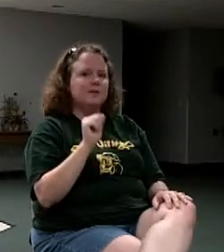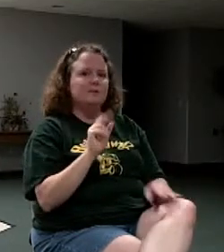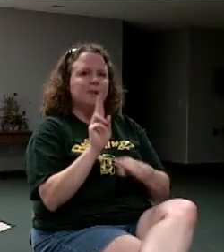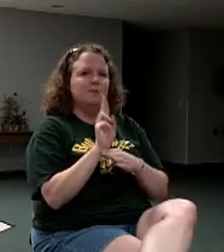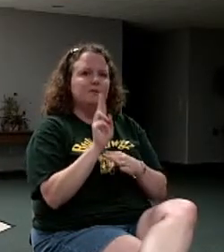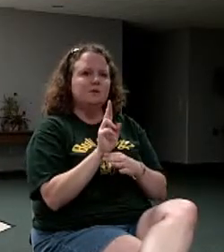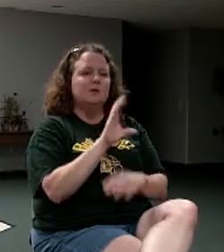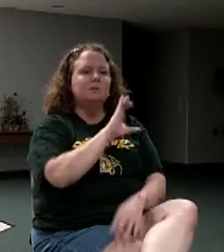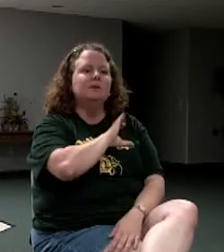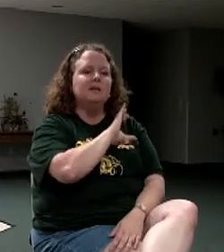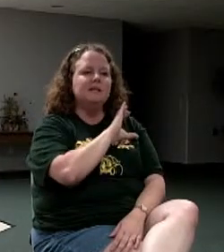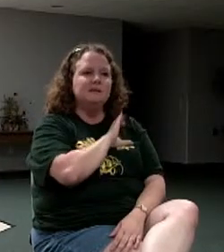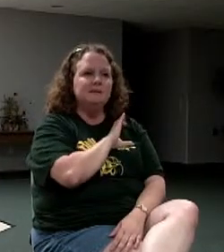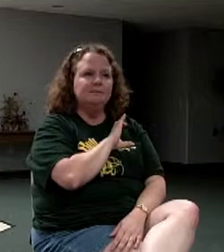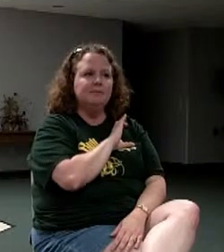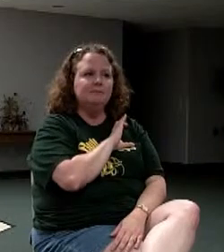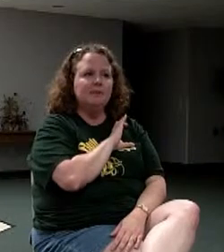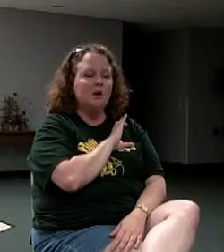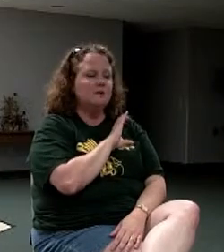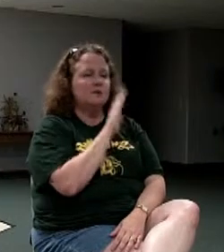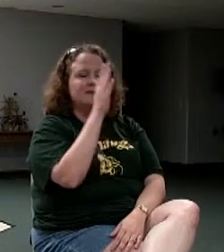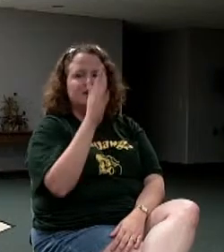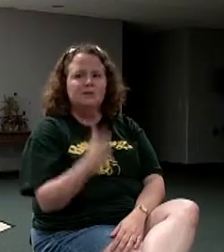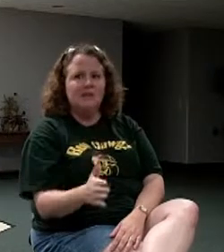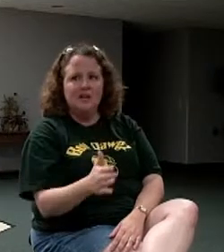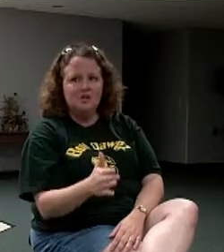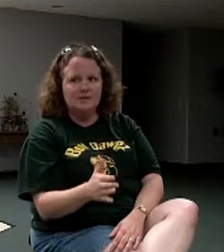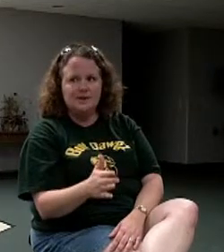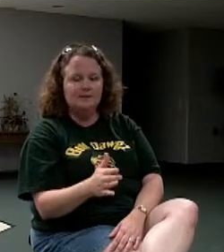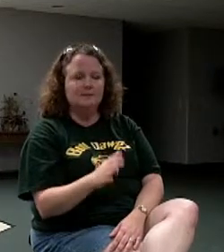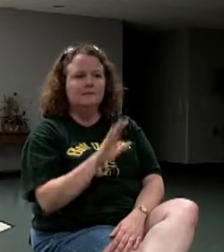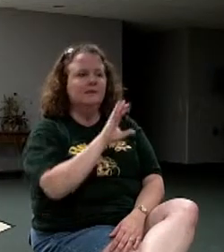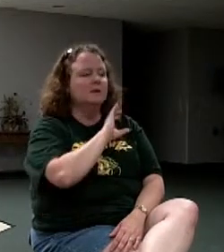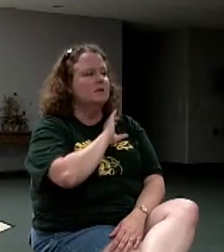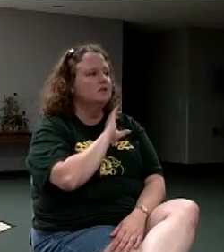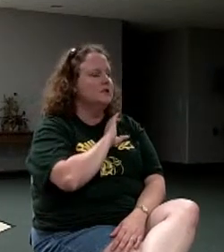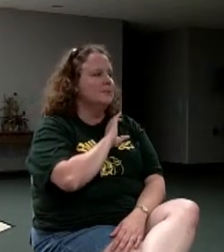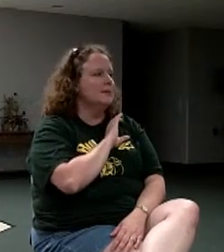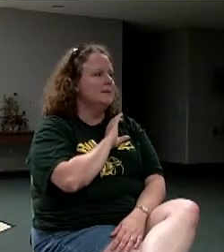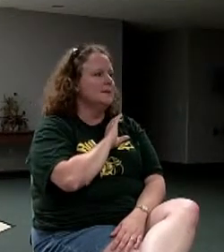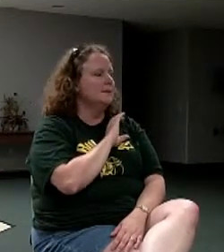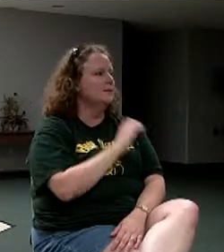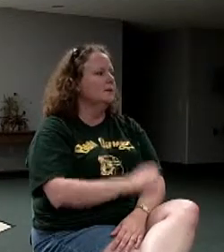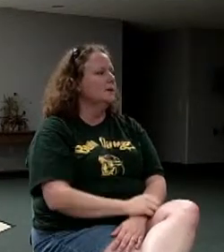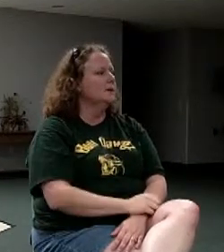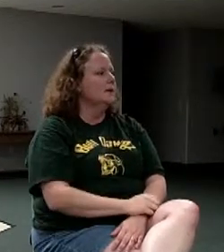can be used. Policeman also doesn't use the agent sign. It's just policeman.